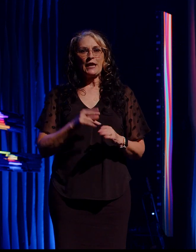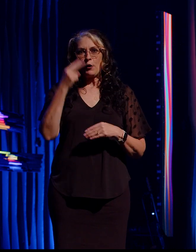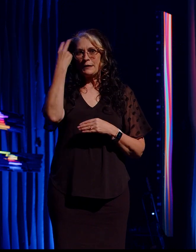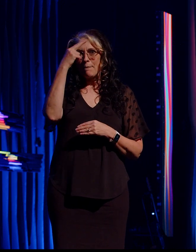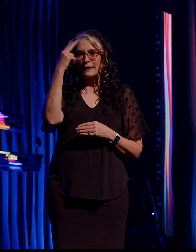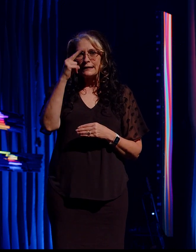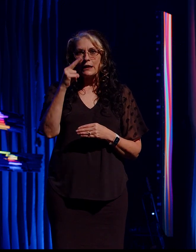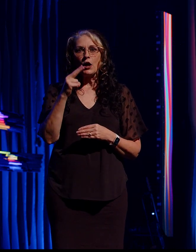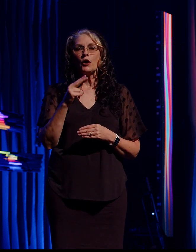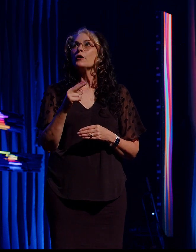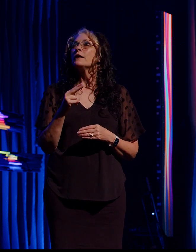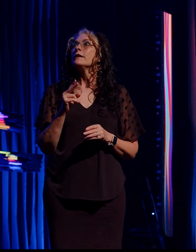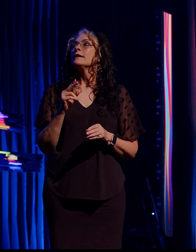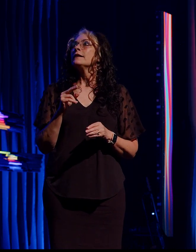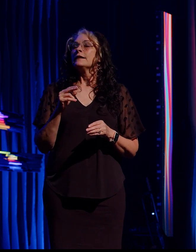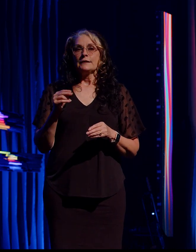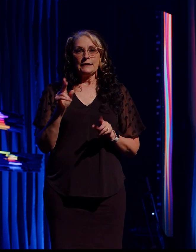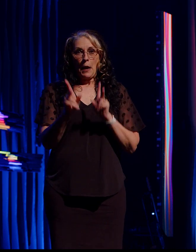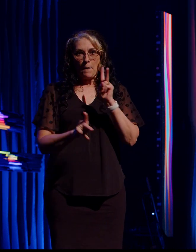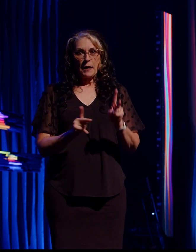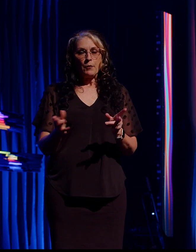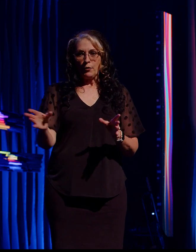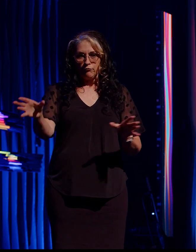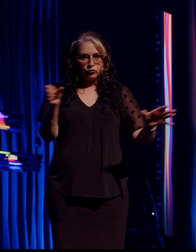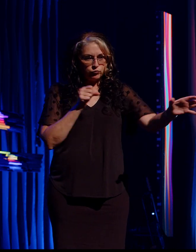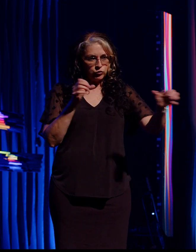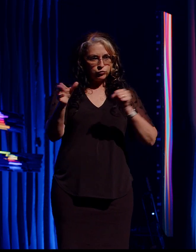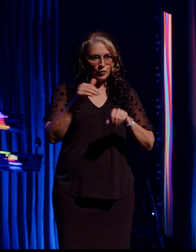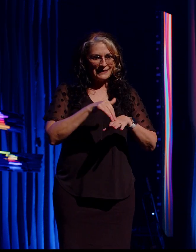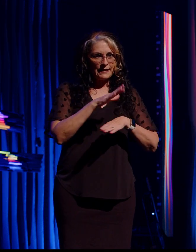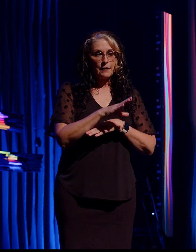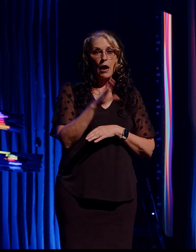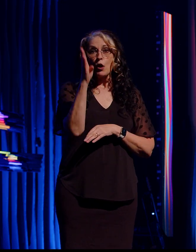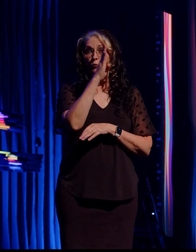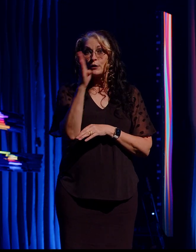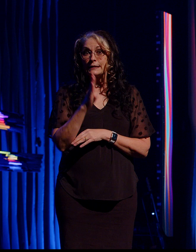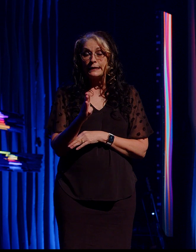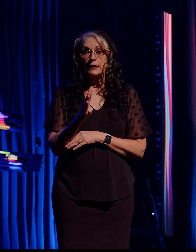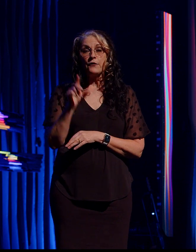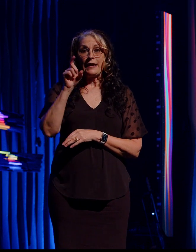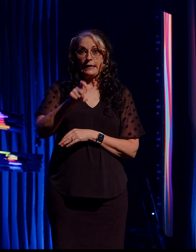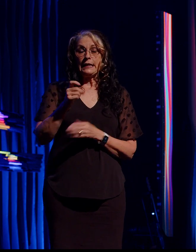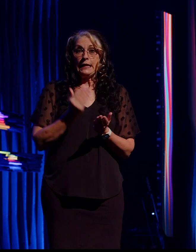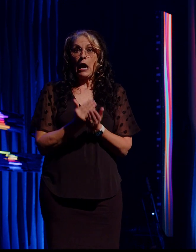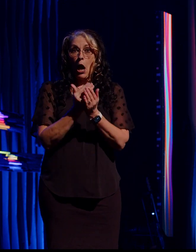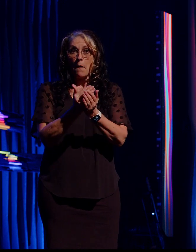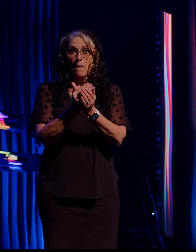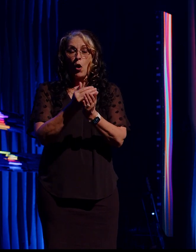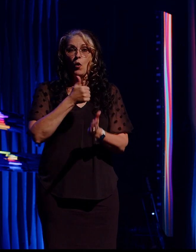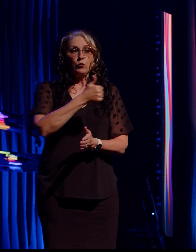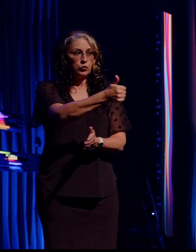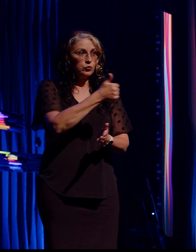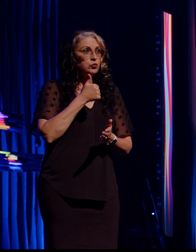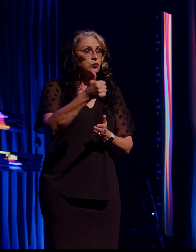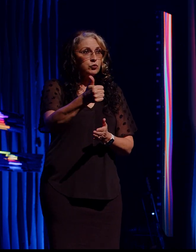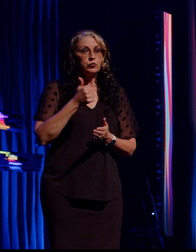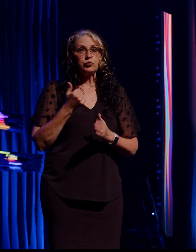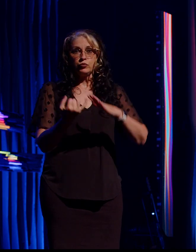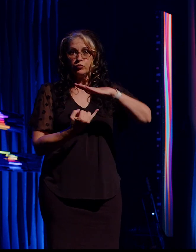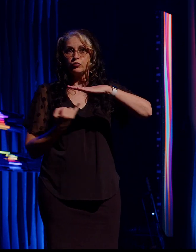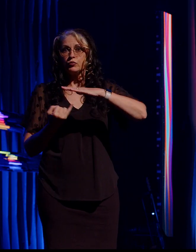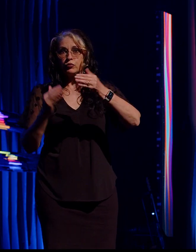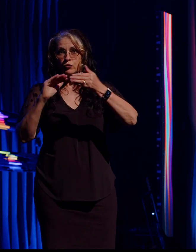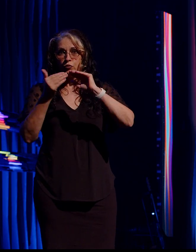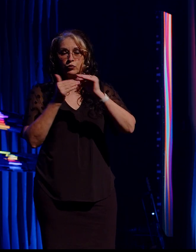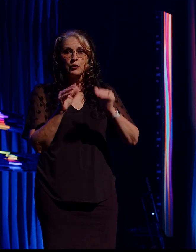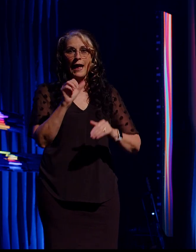Mexico. He's raising people up and sending them out. And in Brazil, they needed a boat to get to remote villages